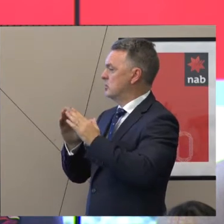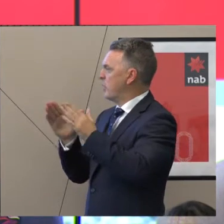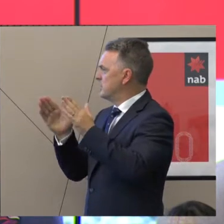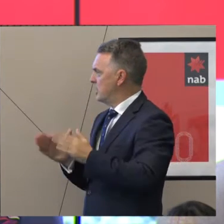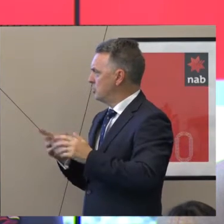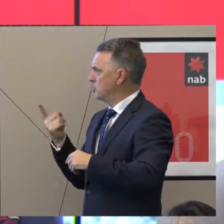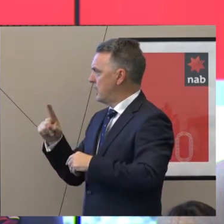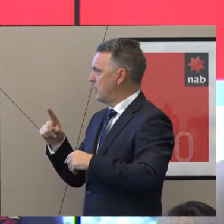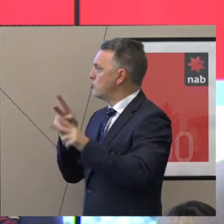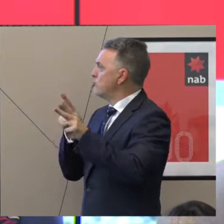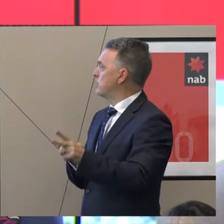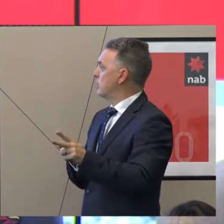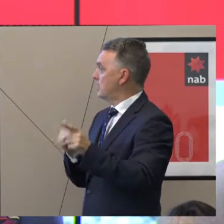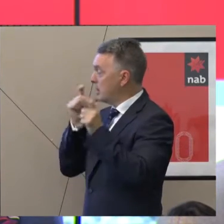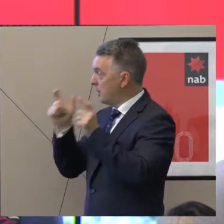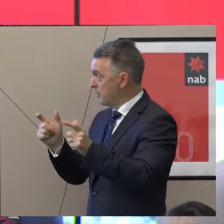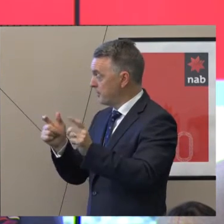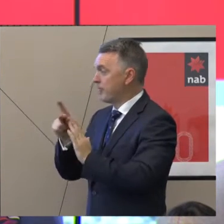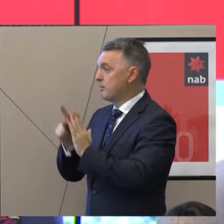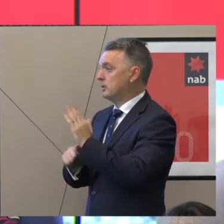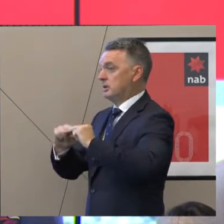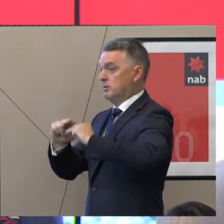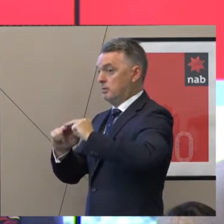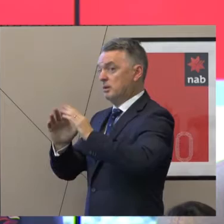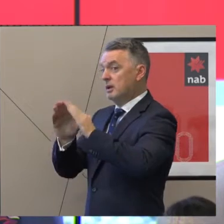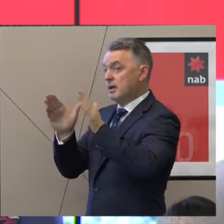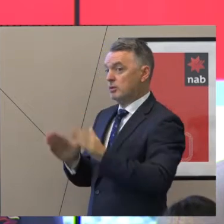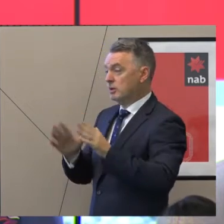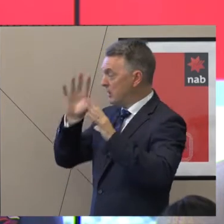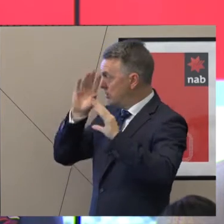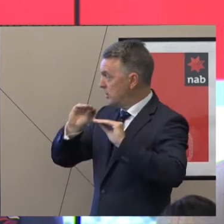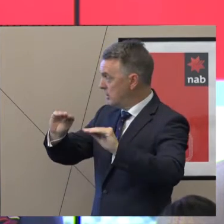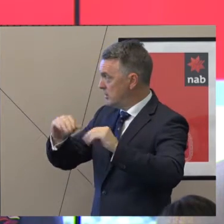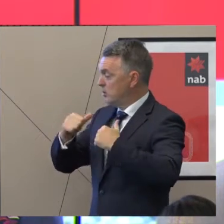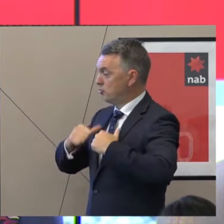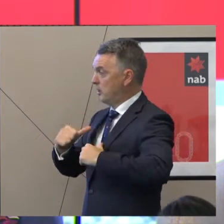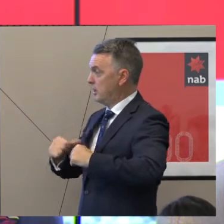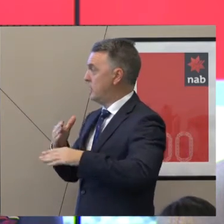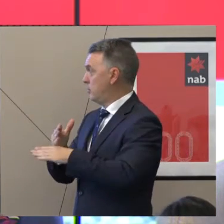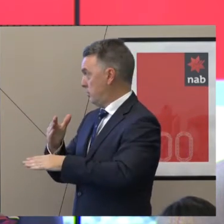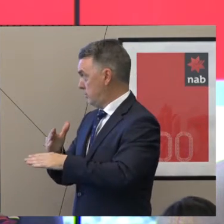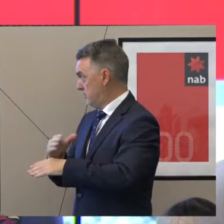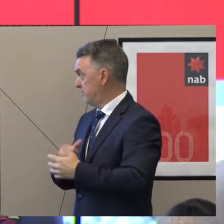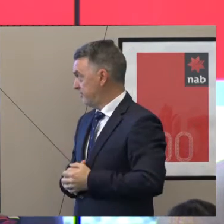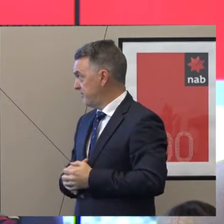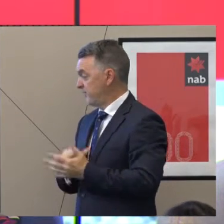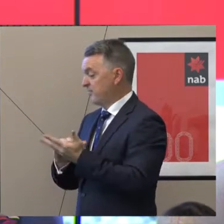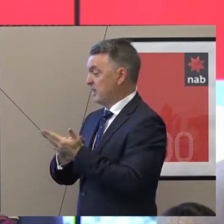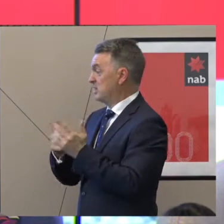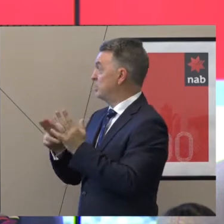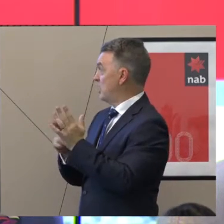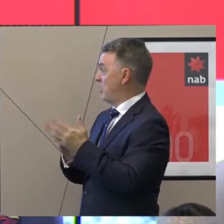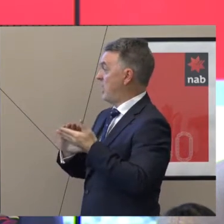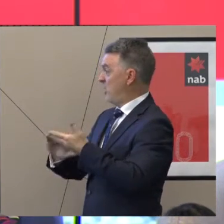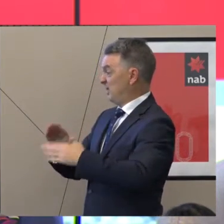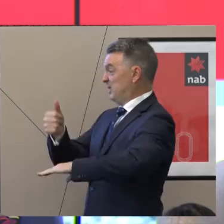residential and respite care, policy development, housing, education, training and employment. Sharon helped establish and was the